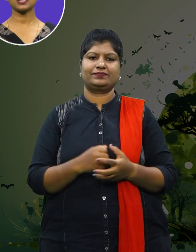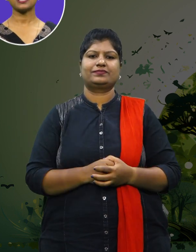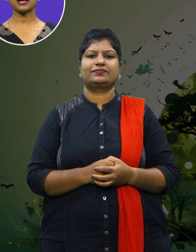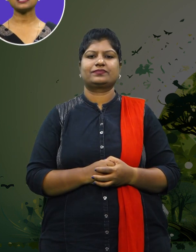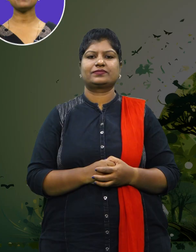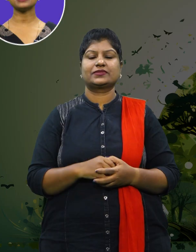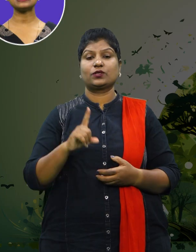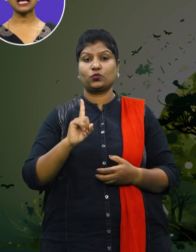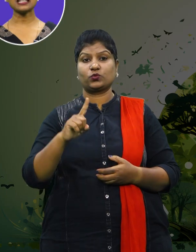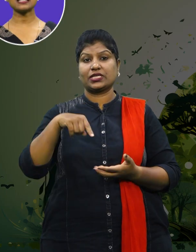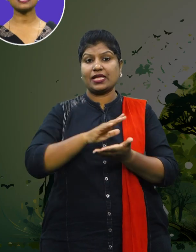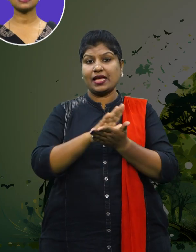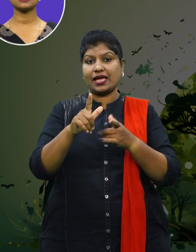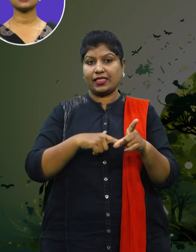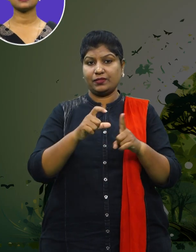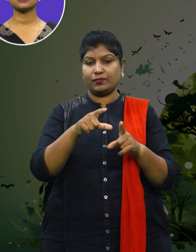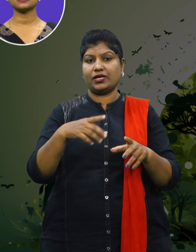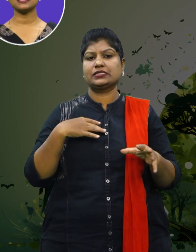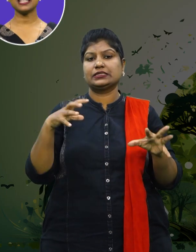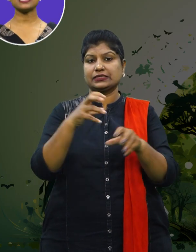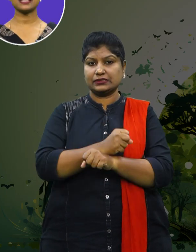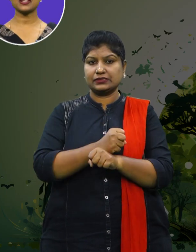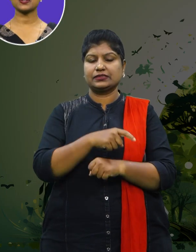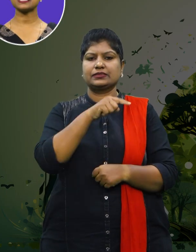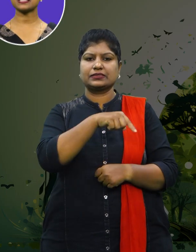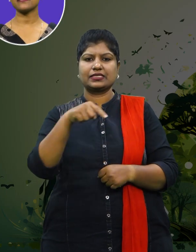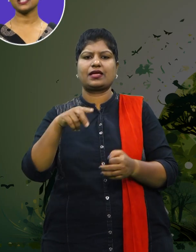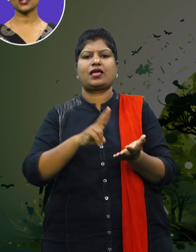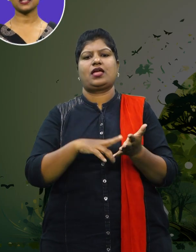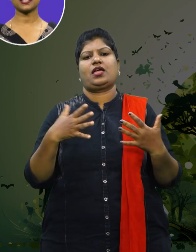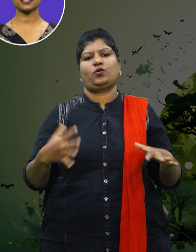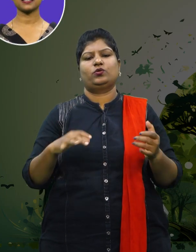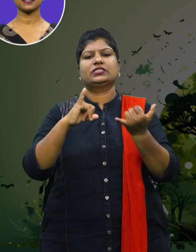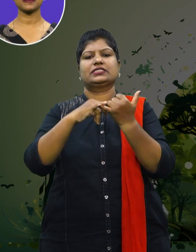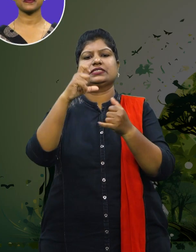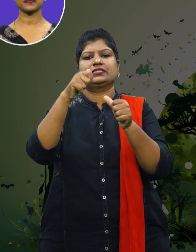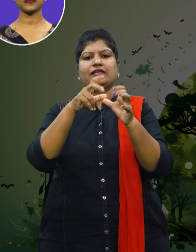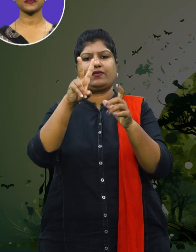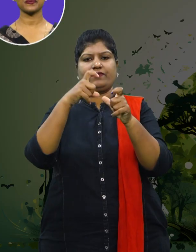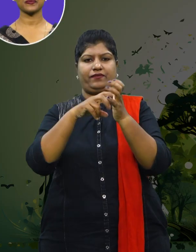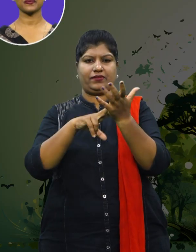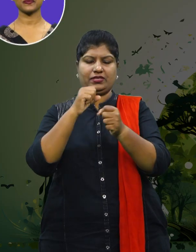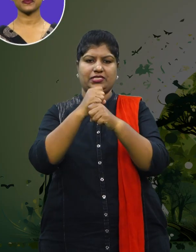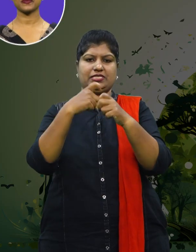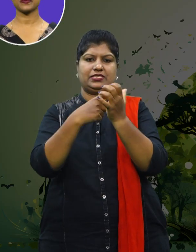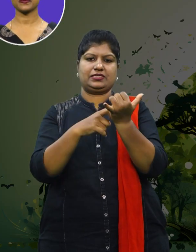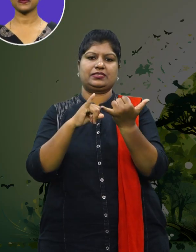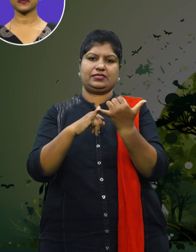So, Hyderabad lacks these natural scavengers.